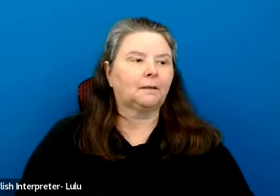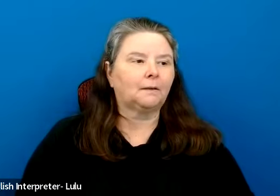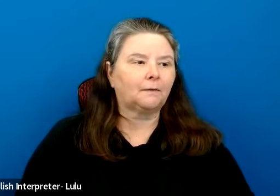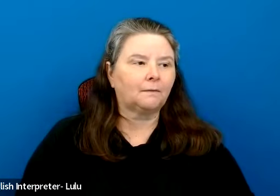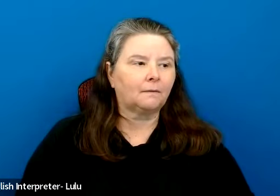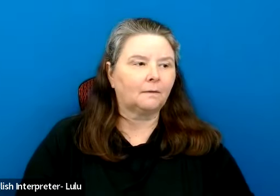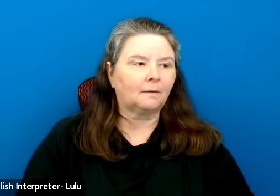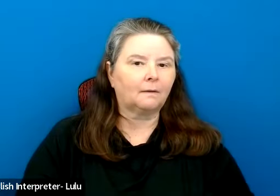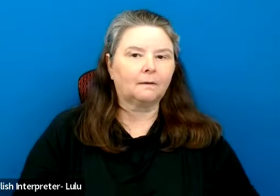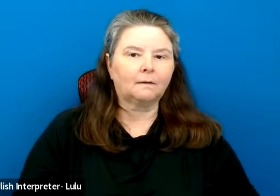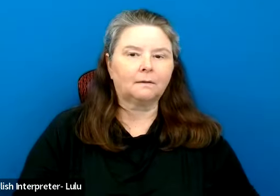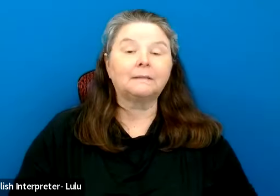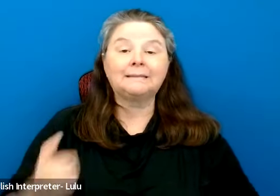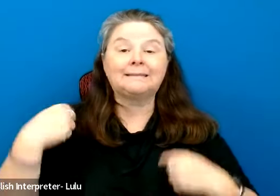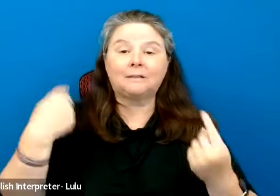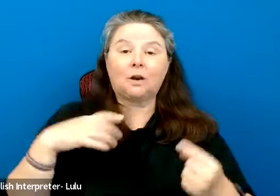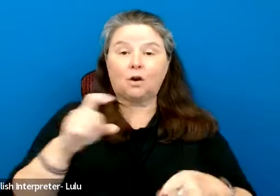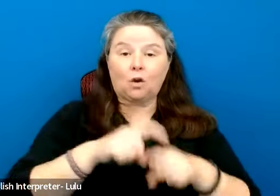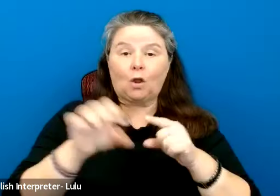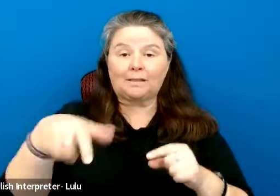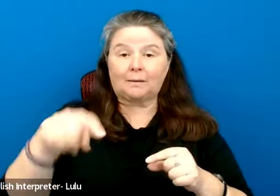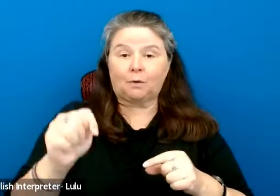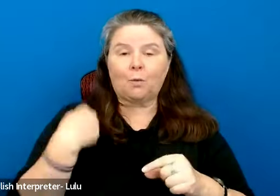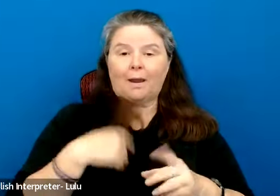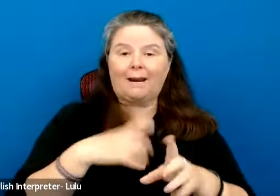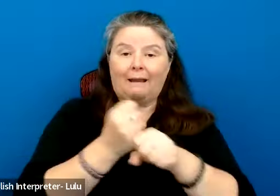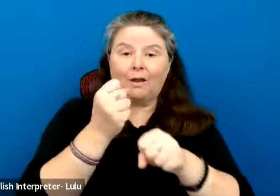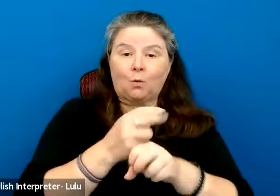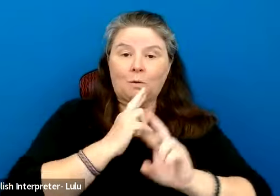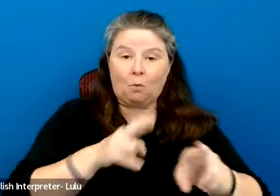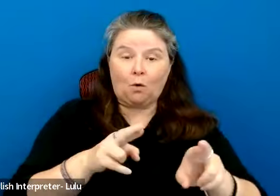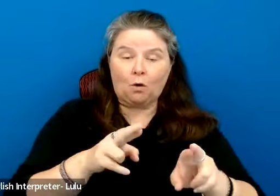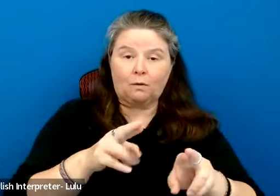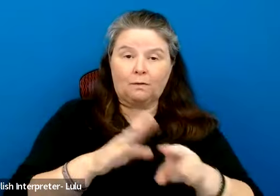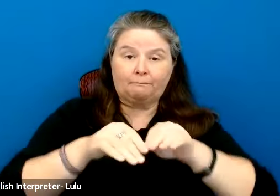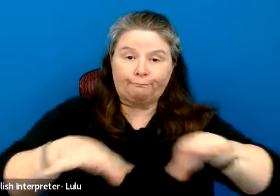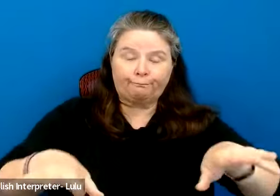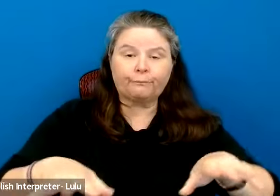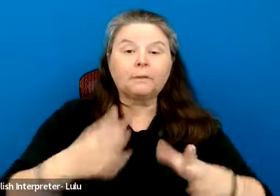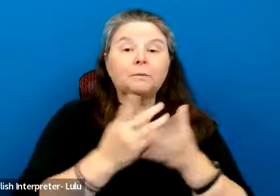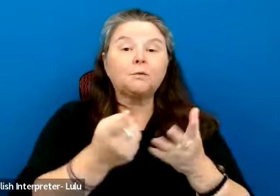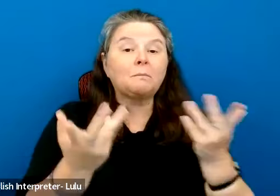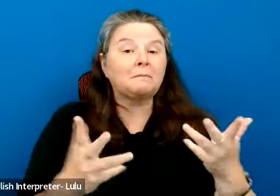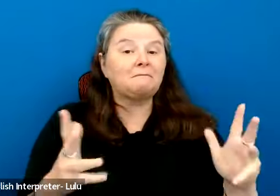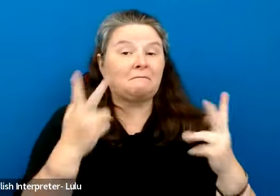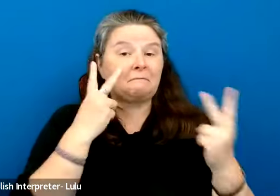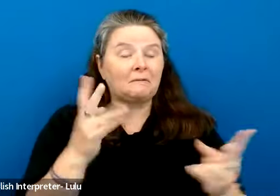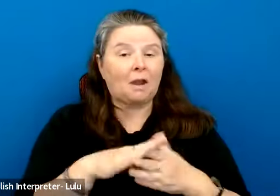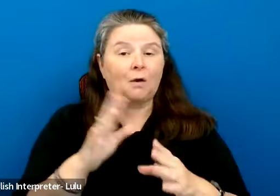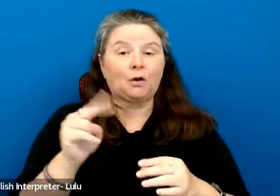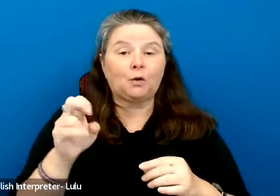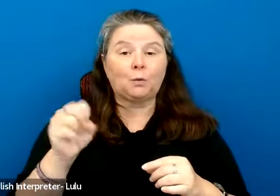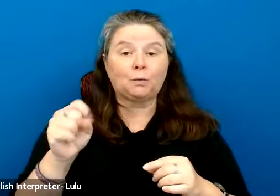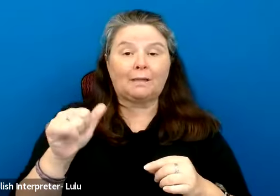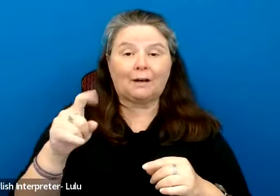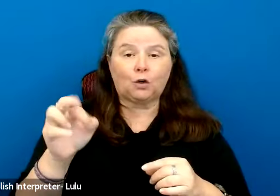our call in September, we also had our annual report that was released, and some of you might have seen that in our newsletter that we